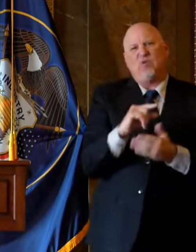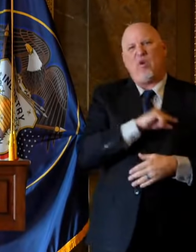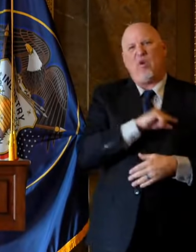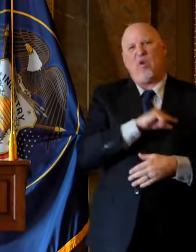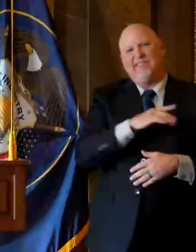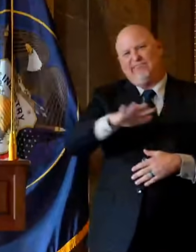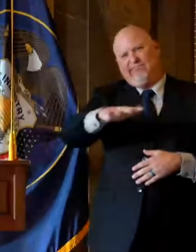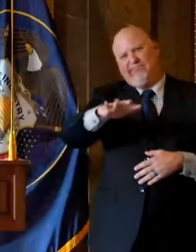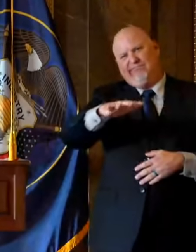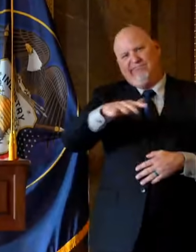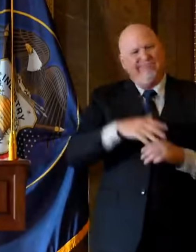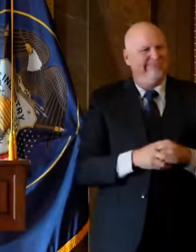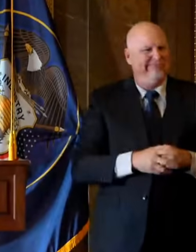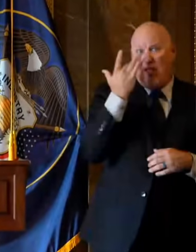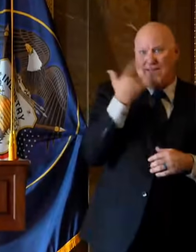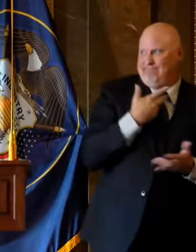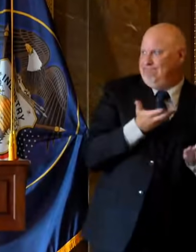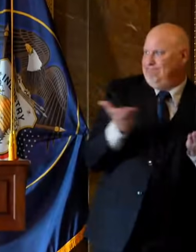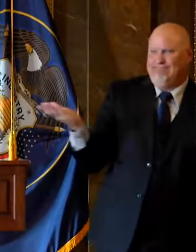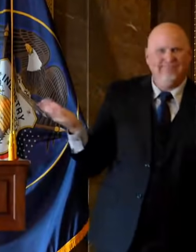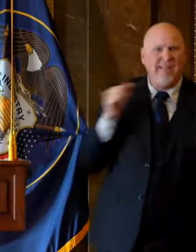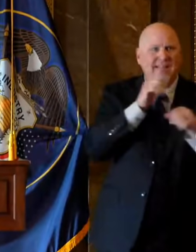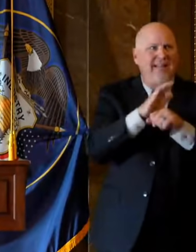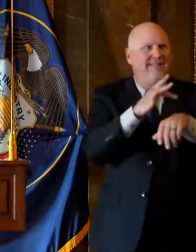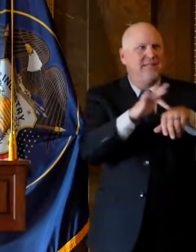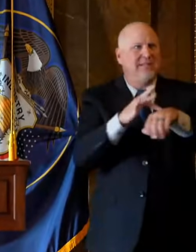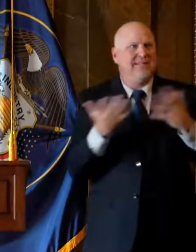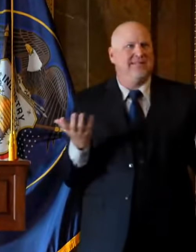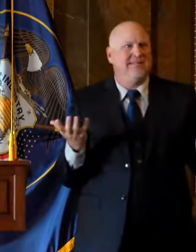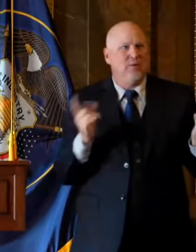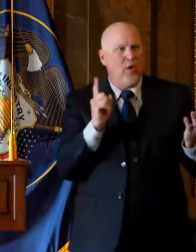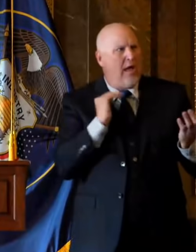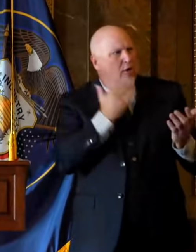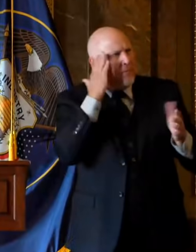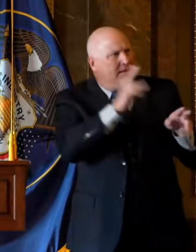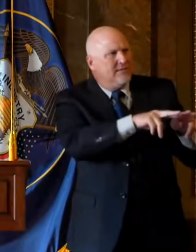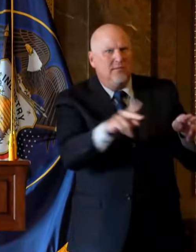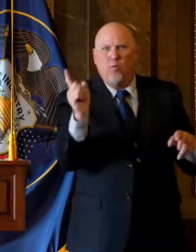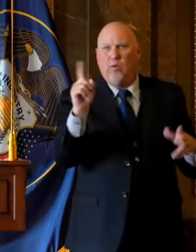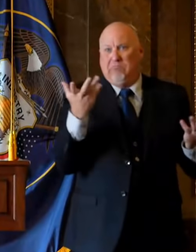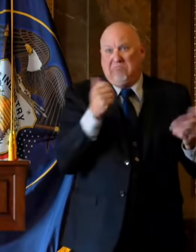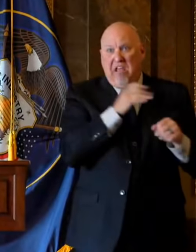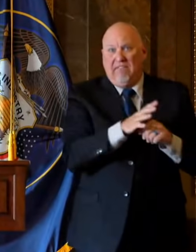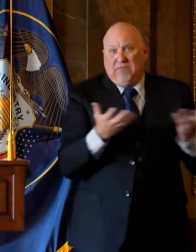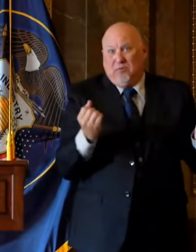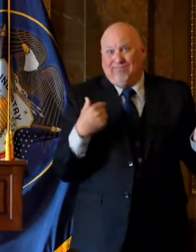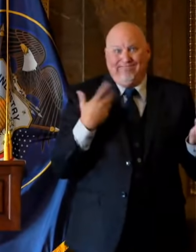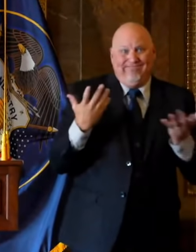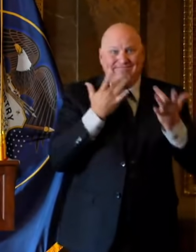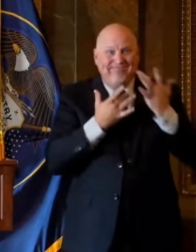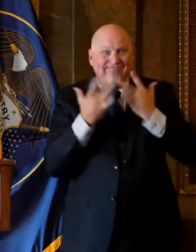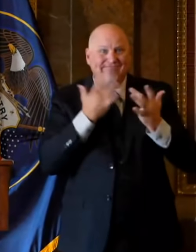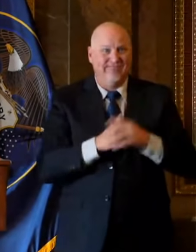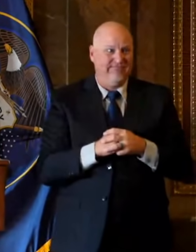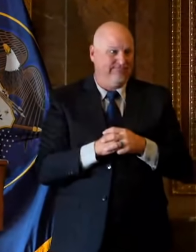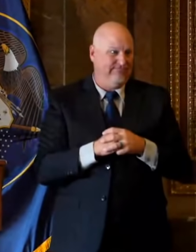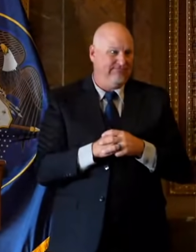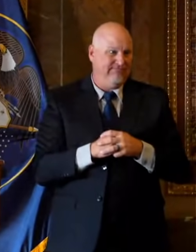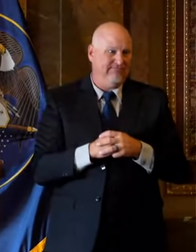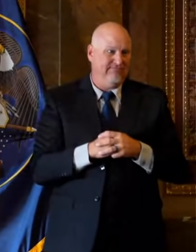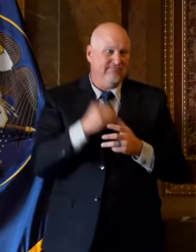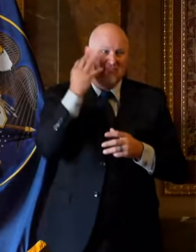We are happy to care for everybody, but it's extraordinarily difficult for our caregivers to manage